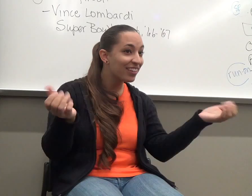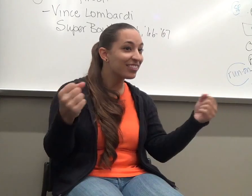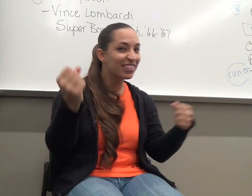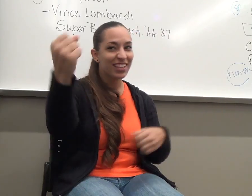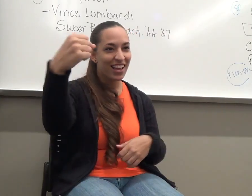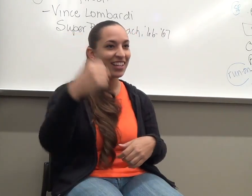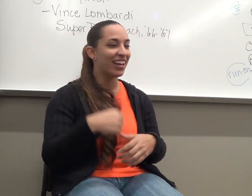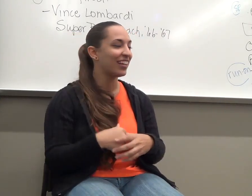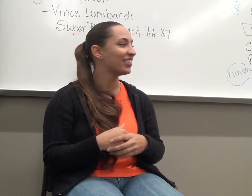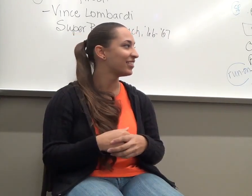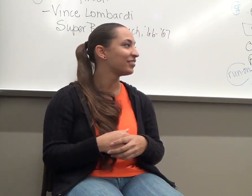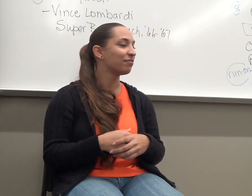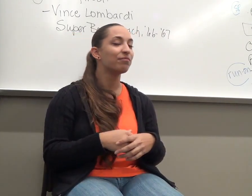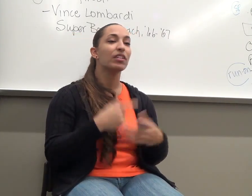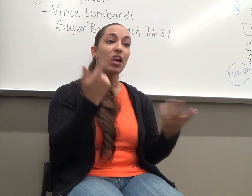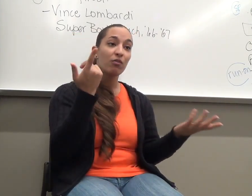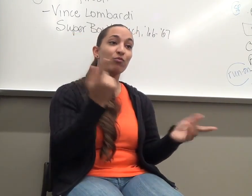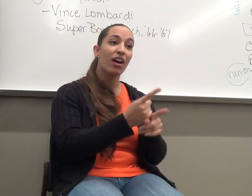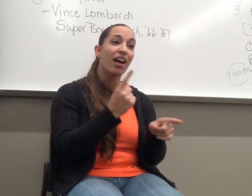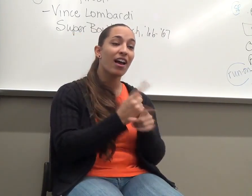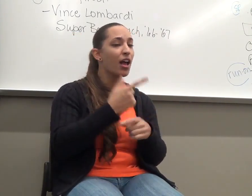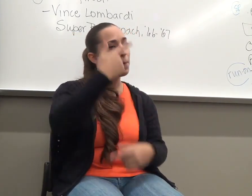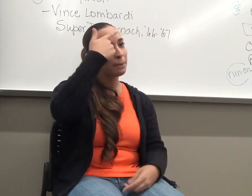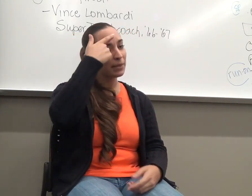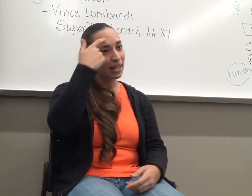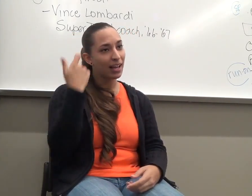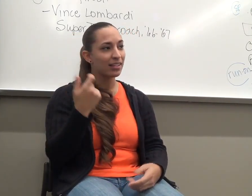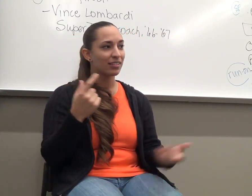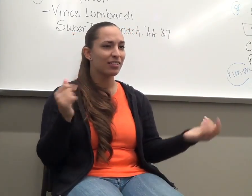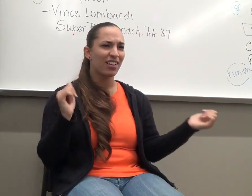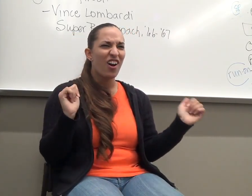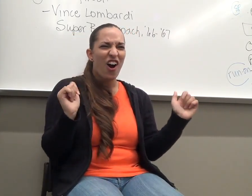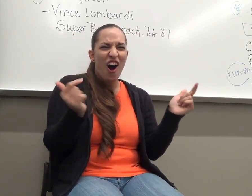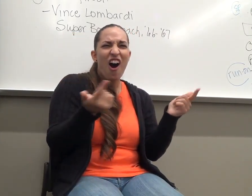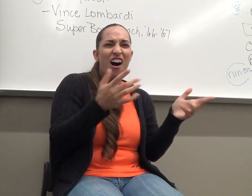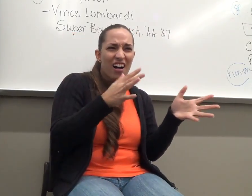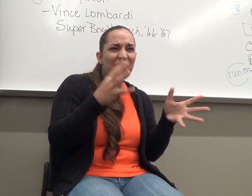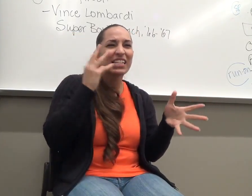with, on Monday we decided to go somewhere in the car. Keep it focused.